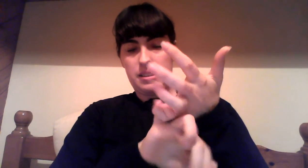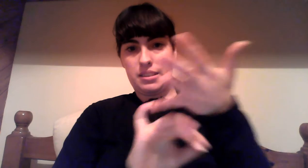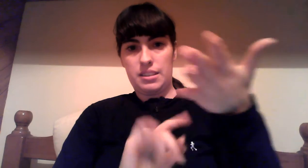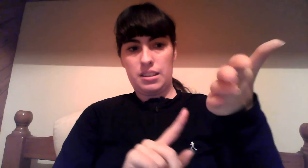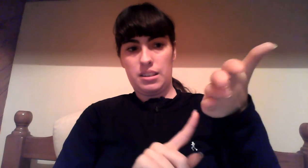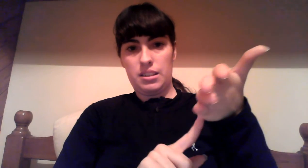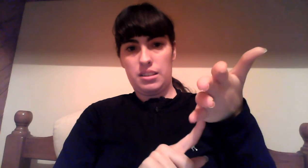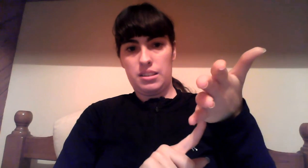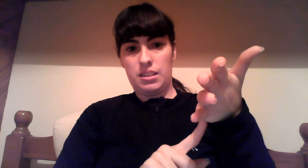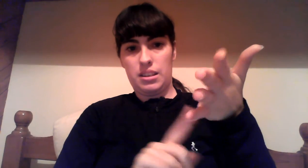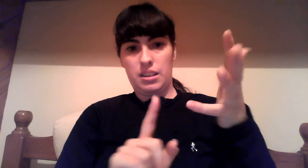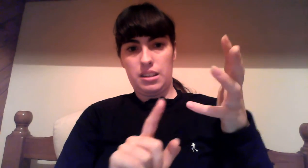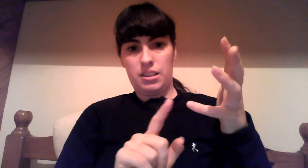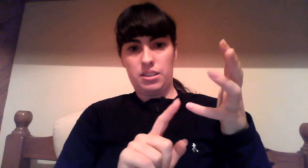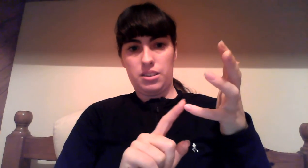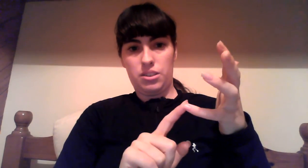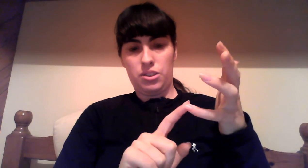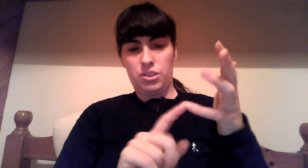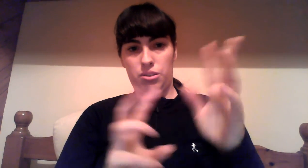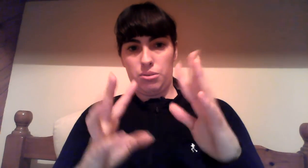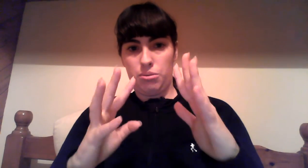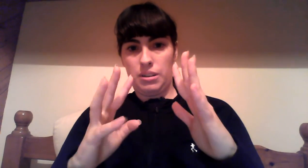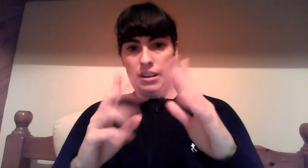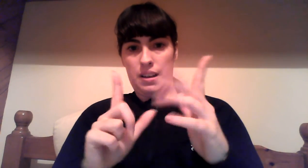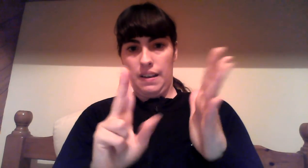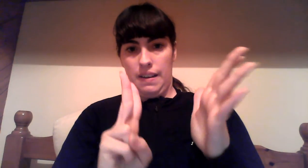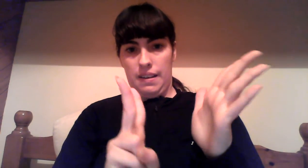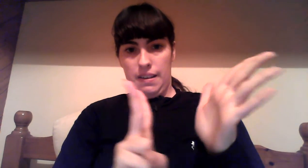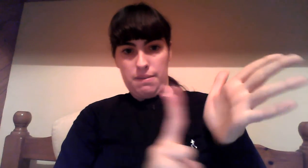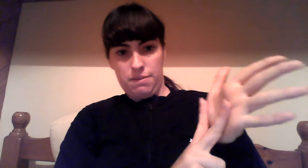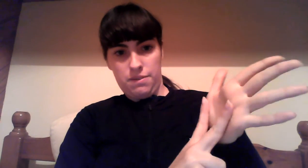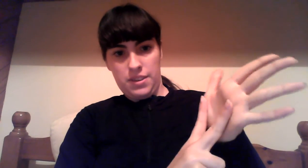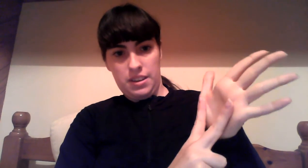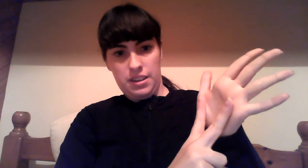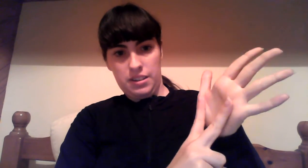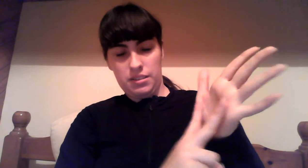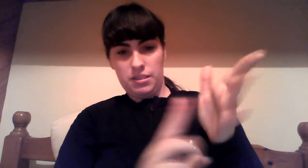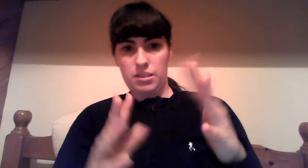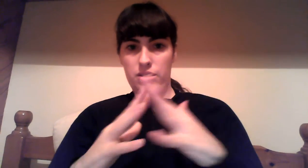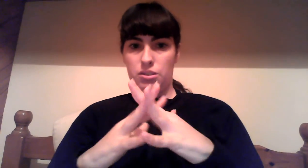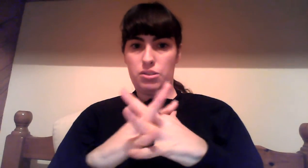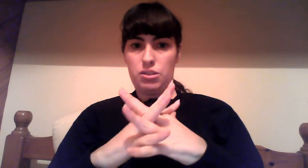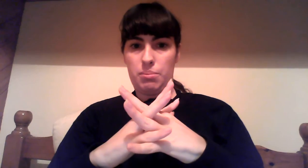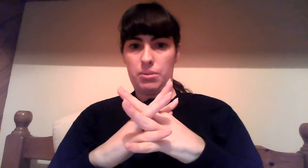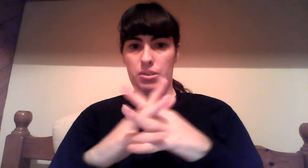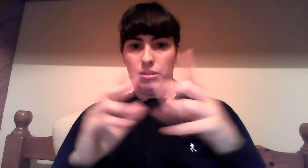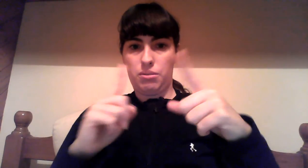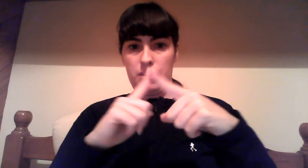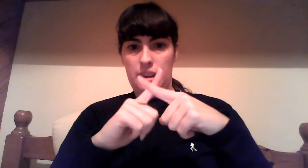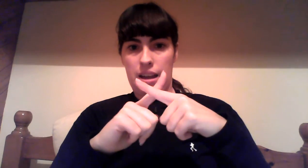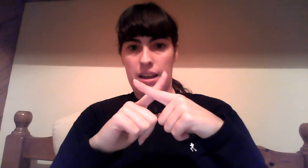S, T, U, V, W,